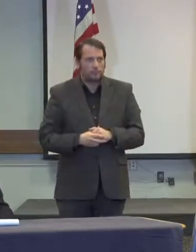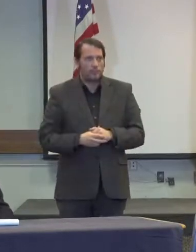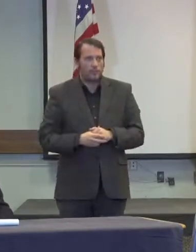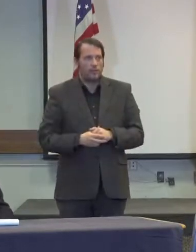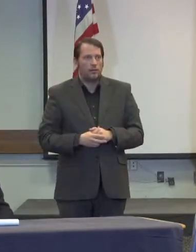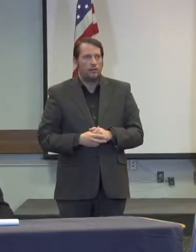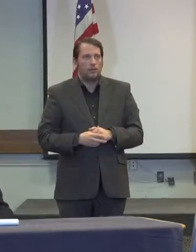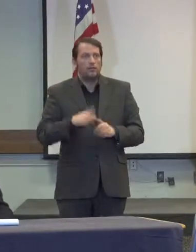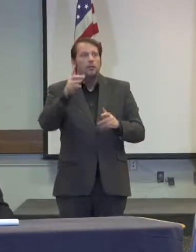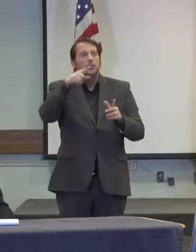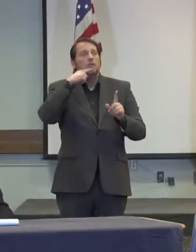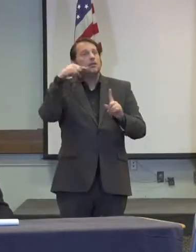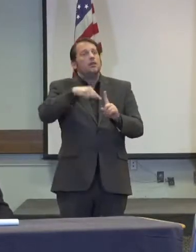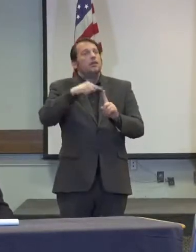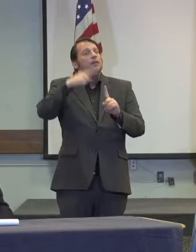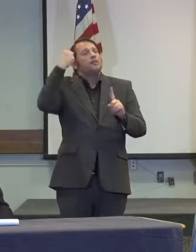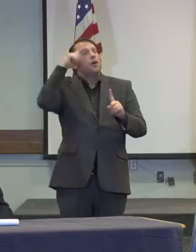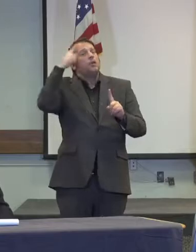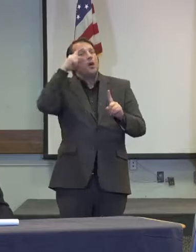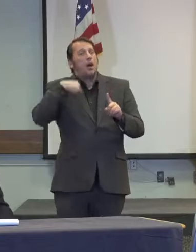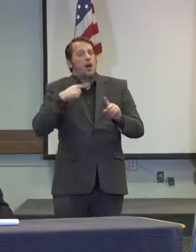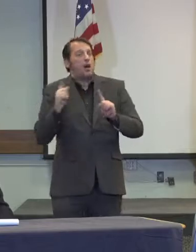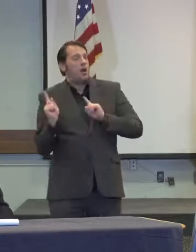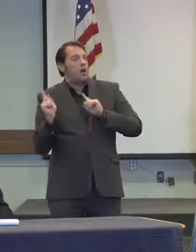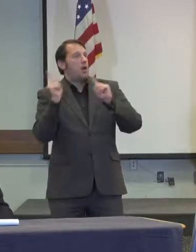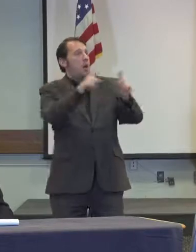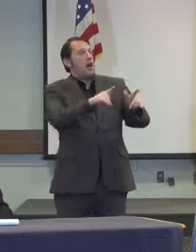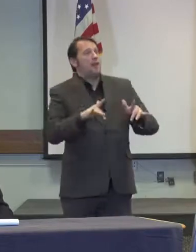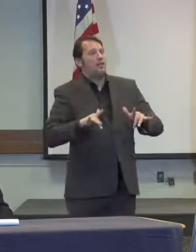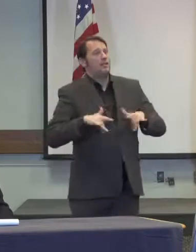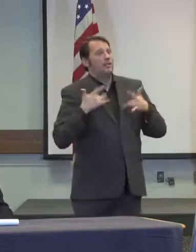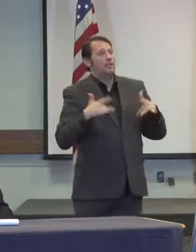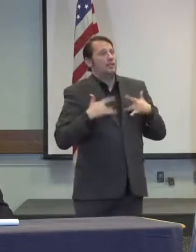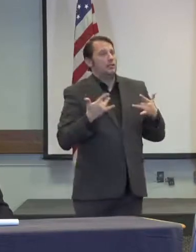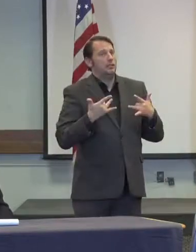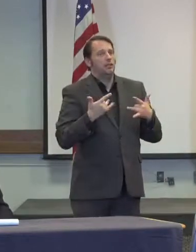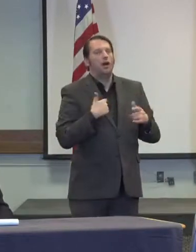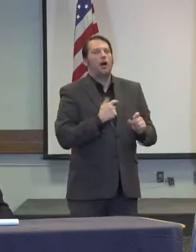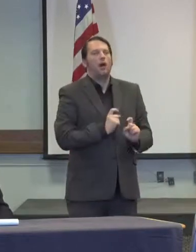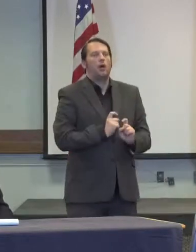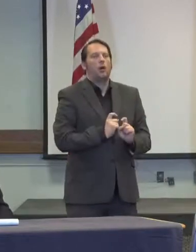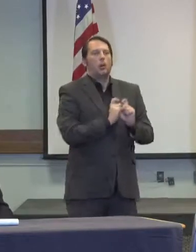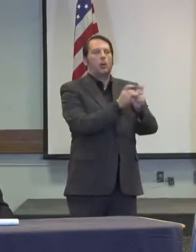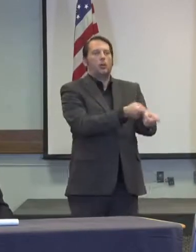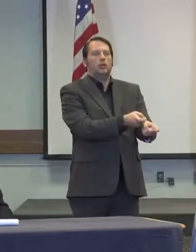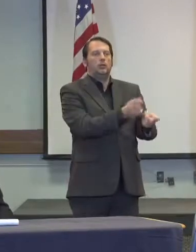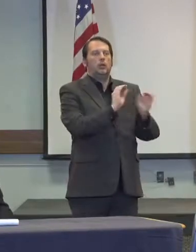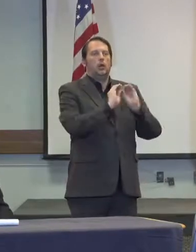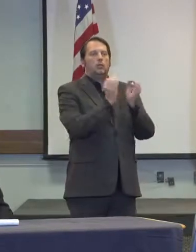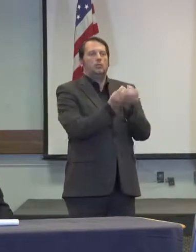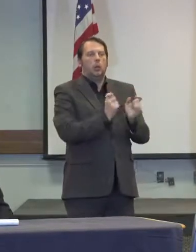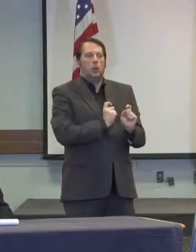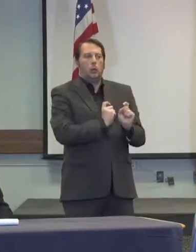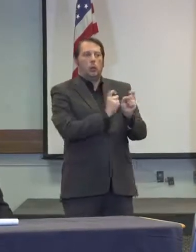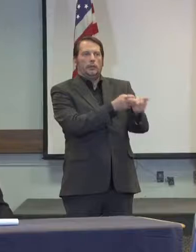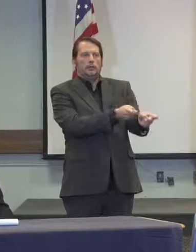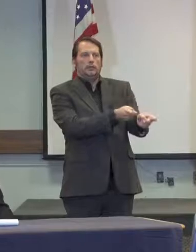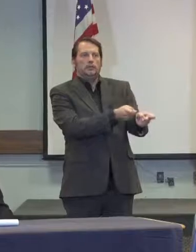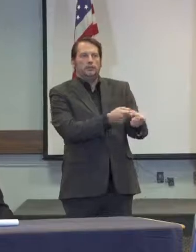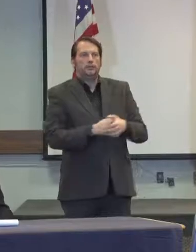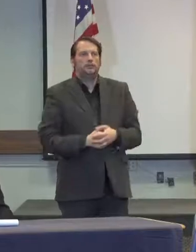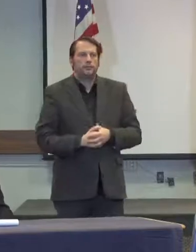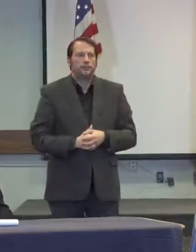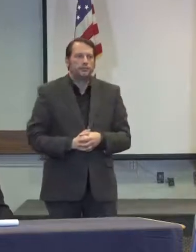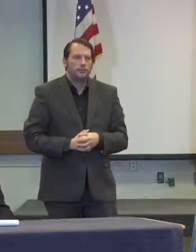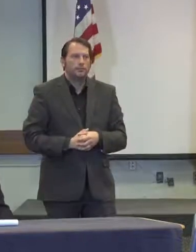to these events is to make a contribution to help the nonprofits, to serve the people in our community. And so I'd ask people, if that's what